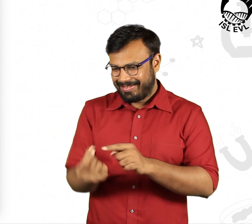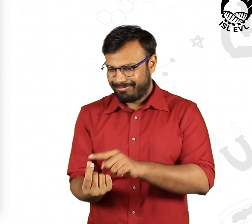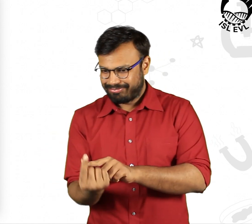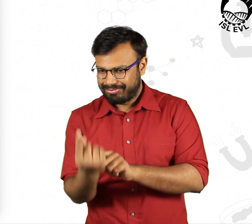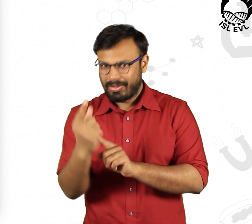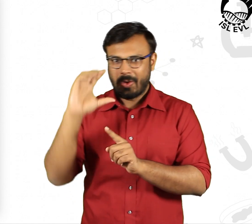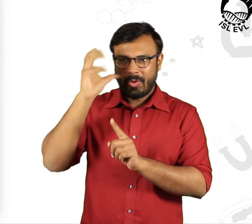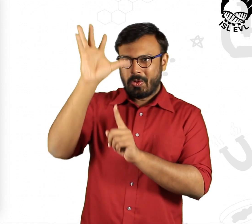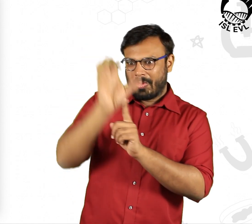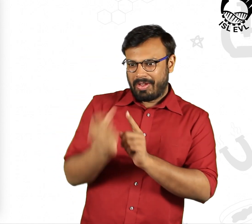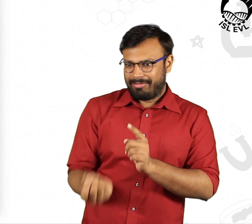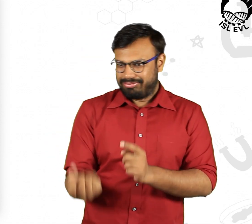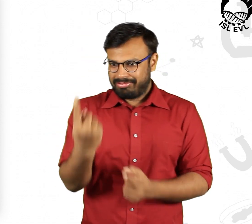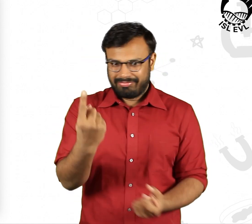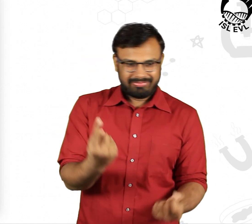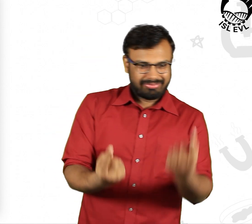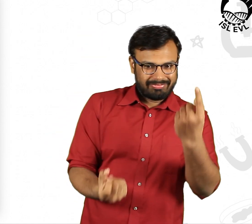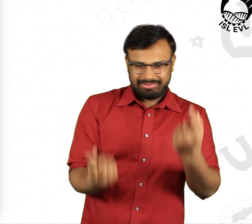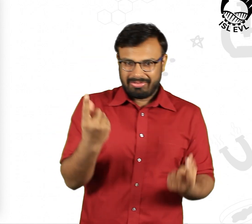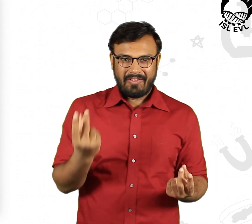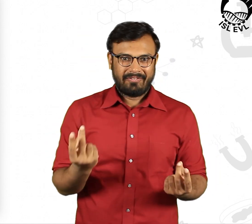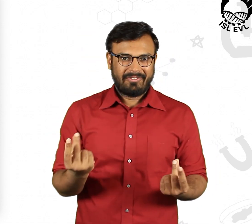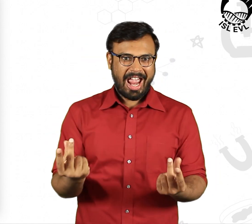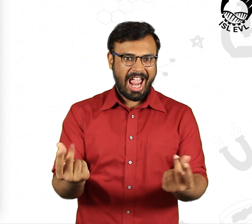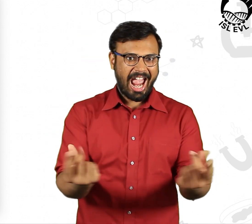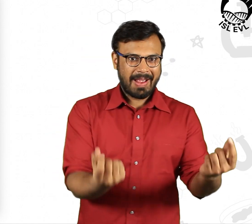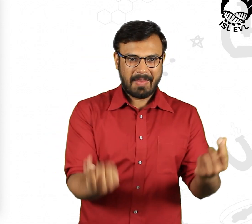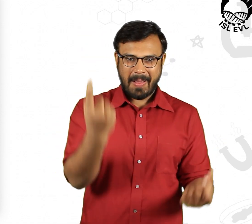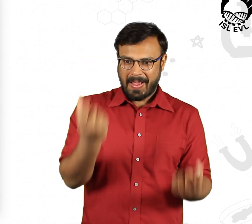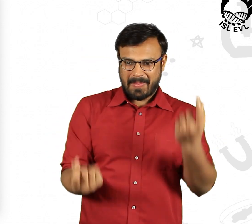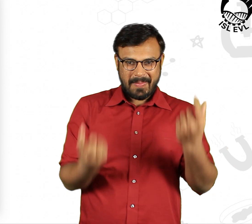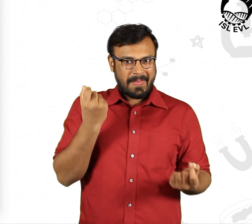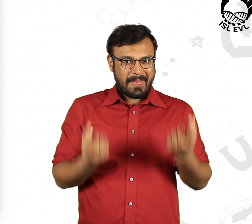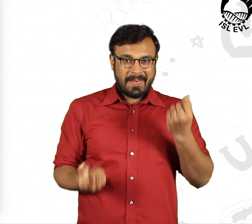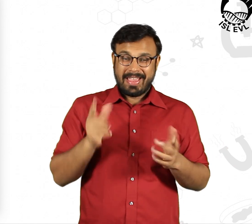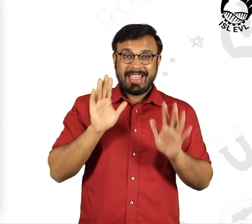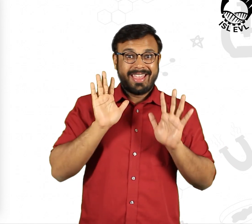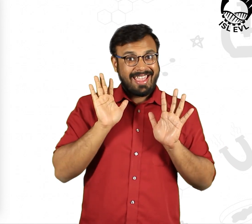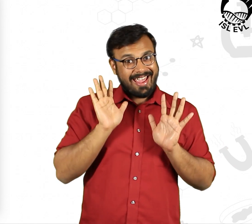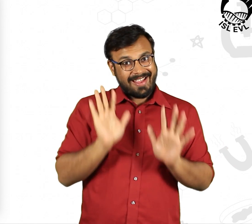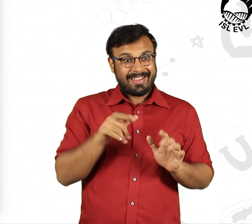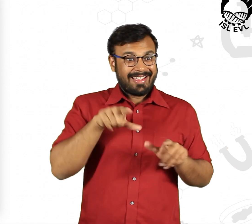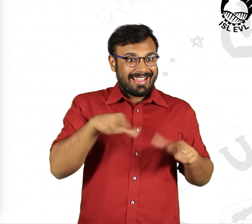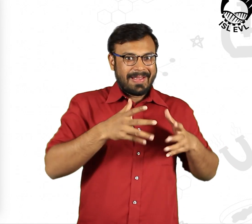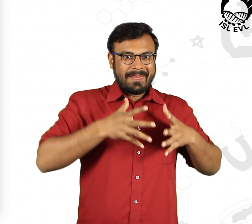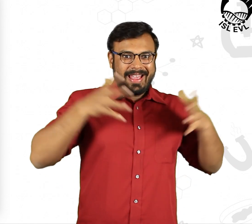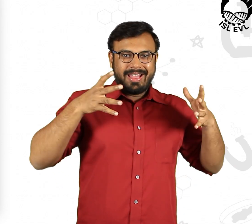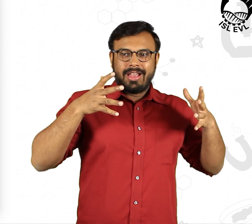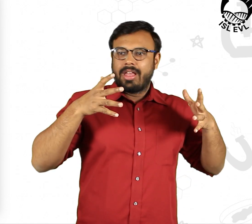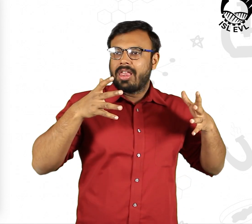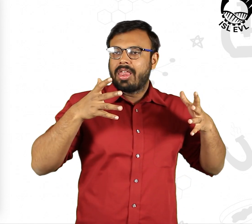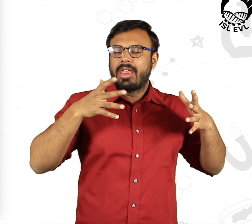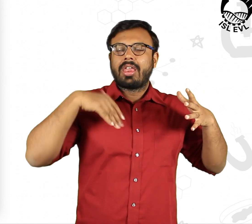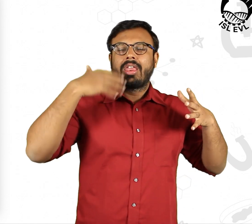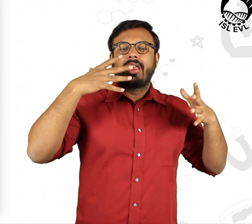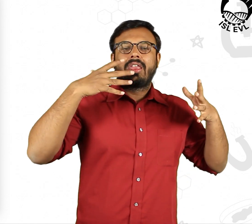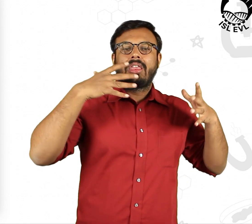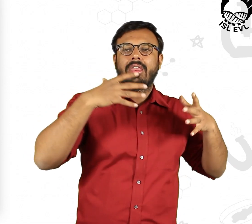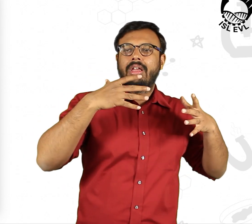helps fast growing species outcompete slow growing ones,